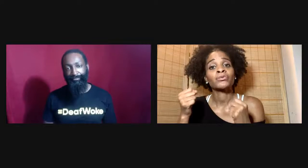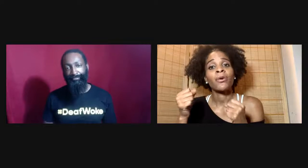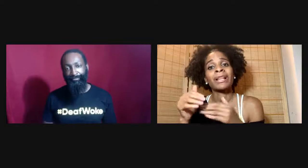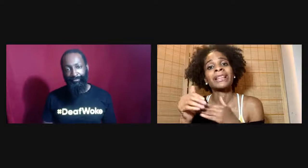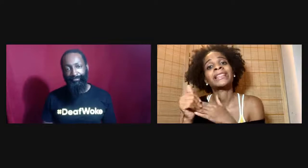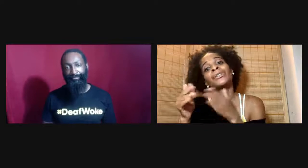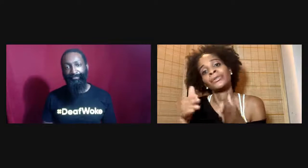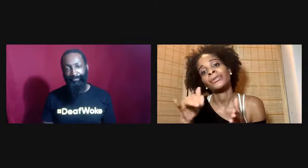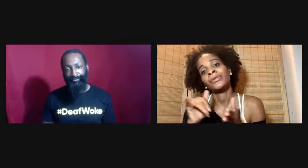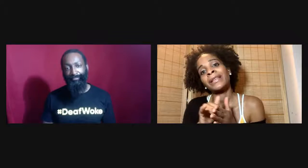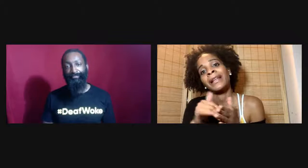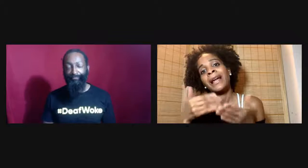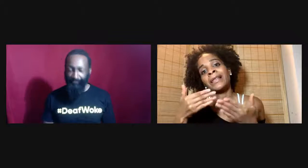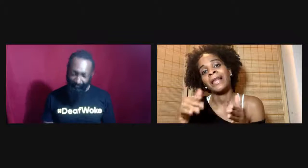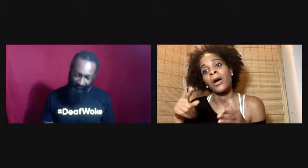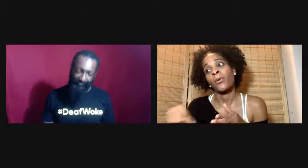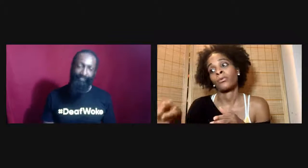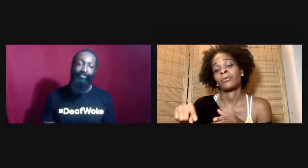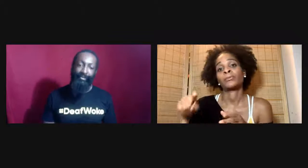Yeah.